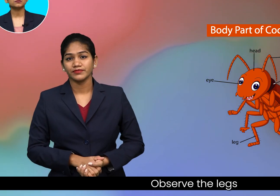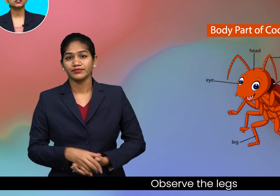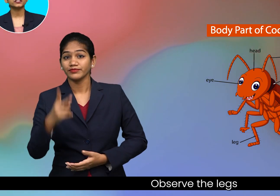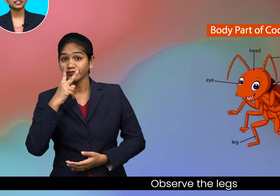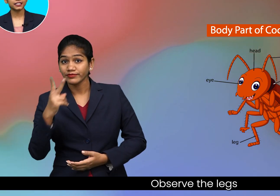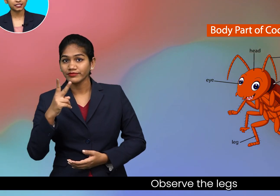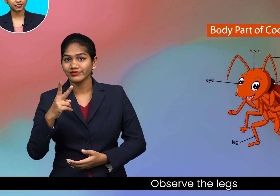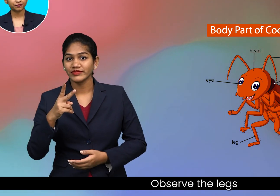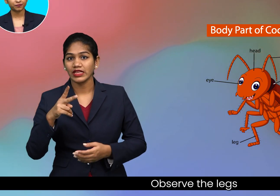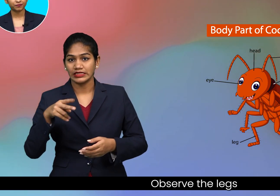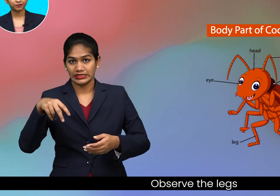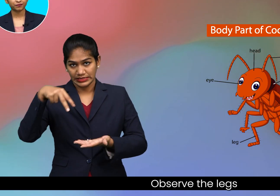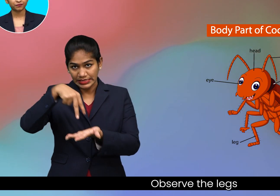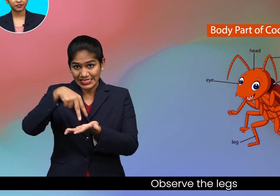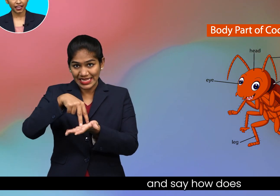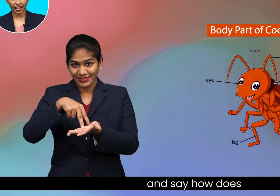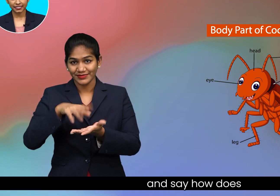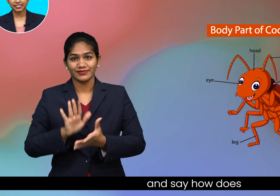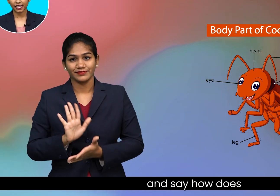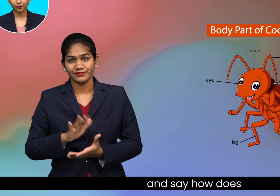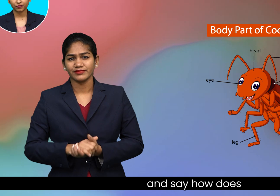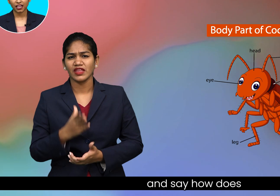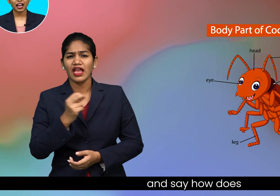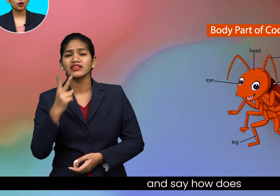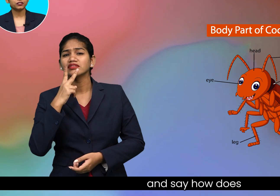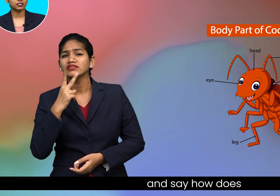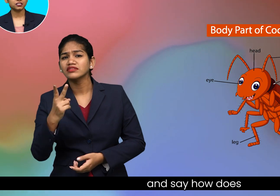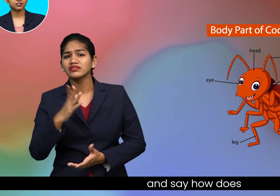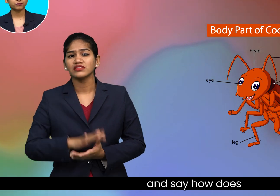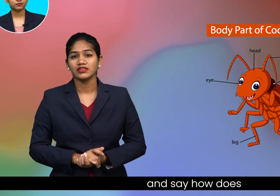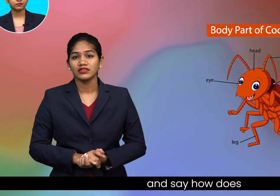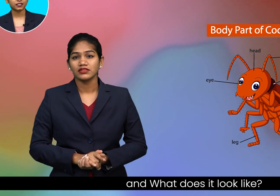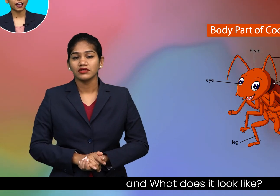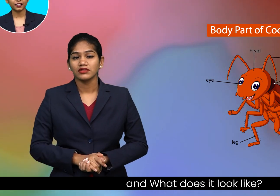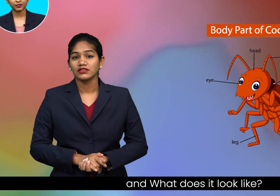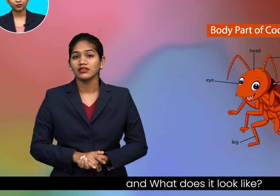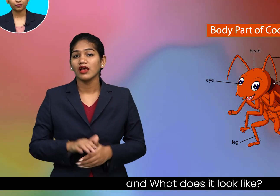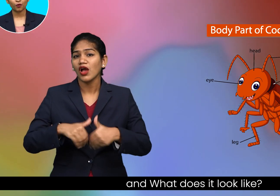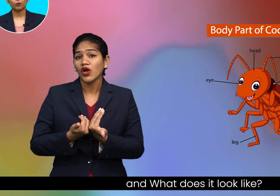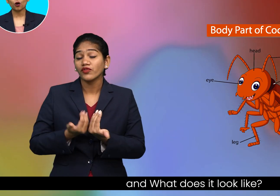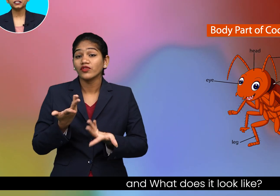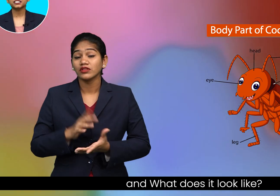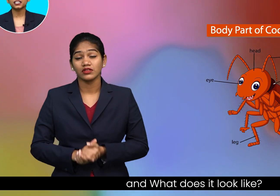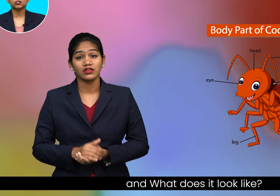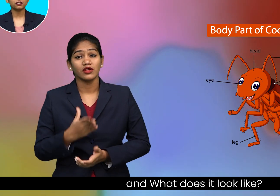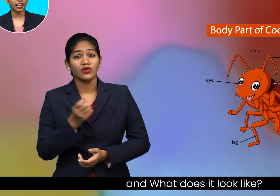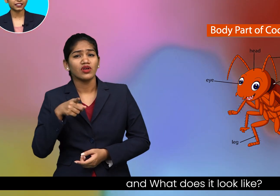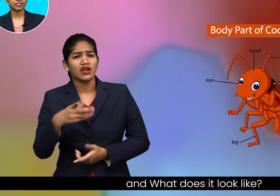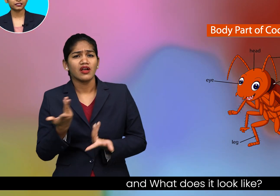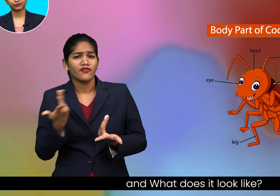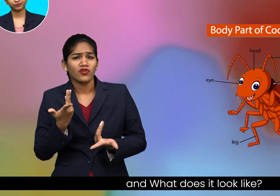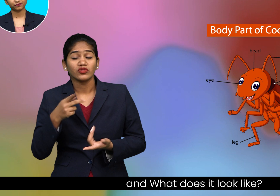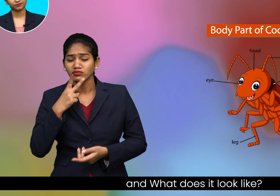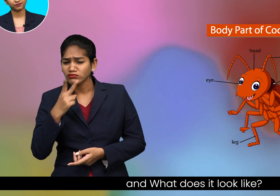Observe the legs and see. How does and what does it look